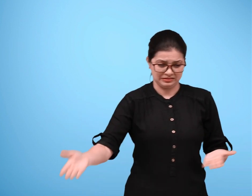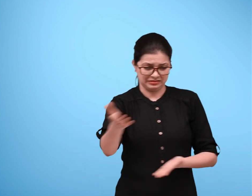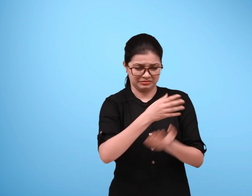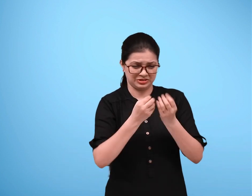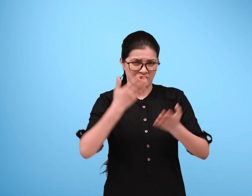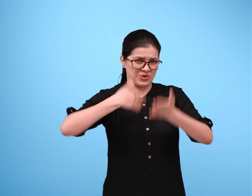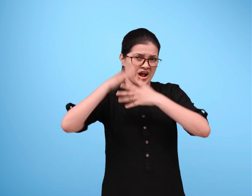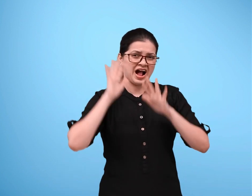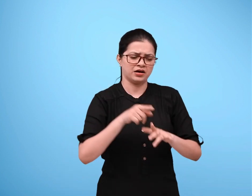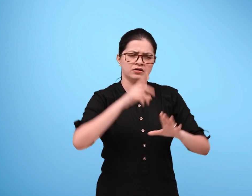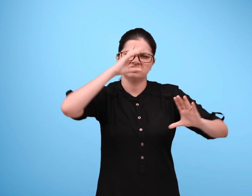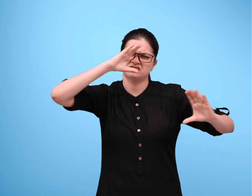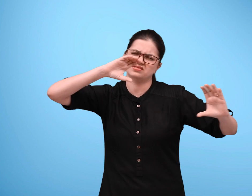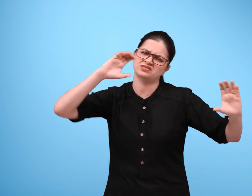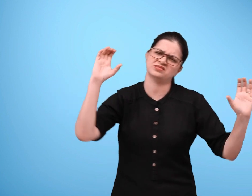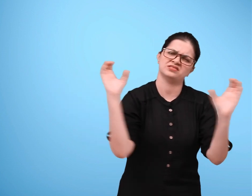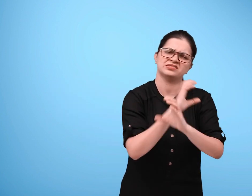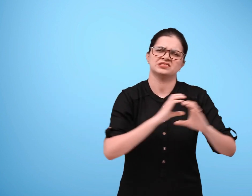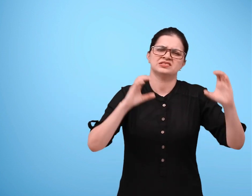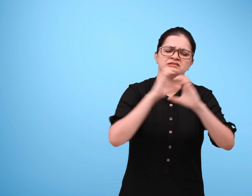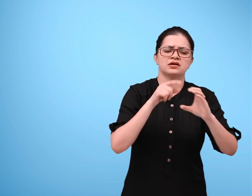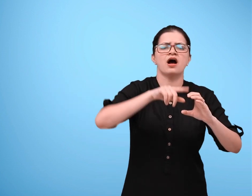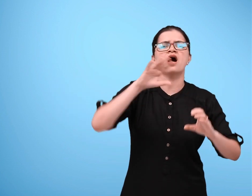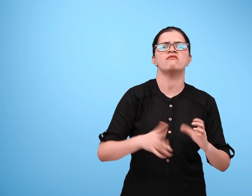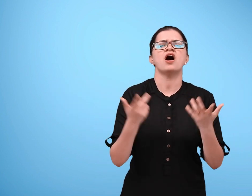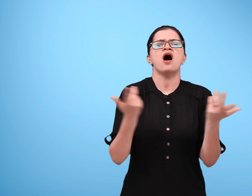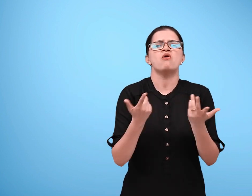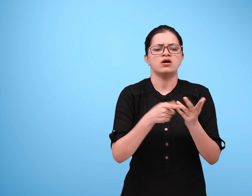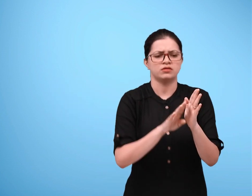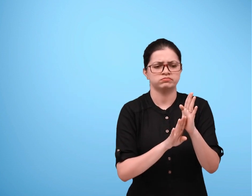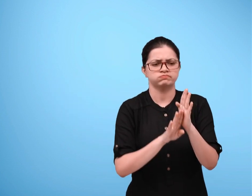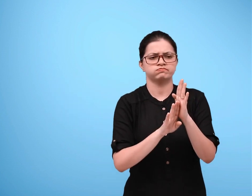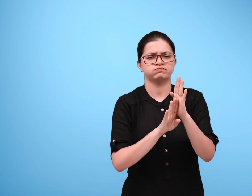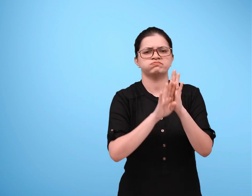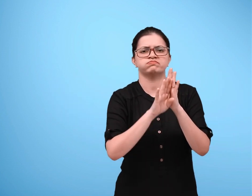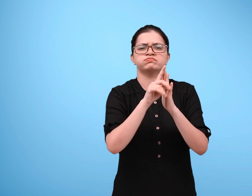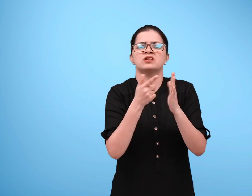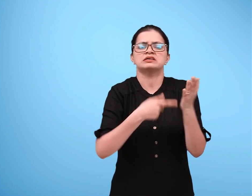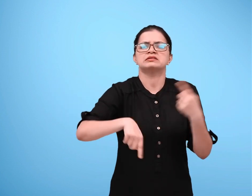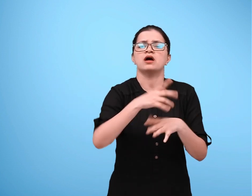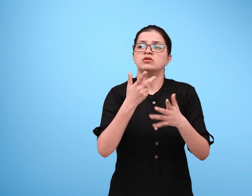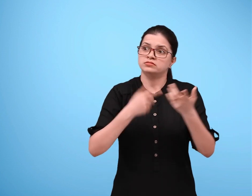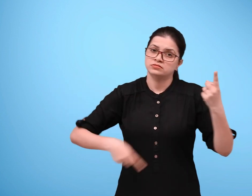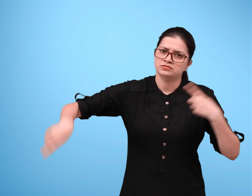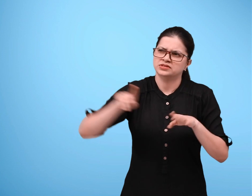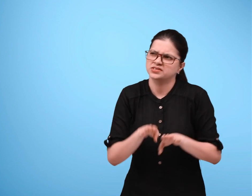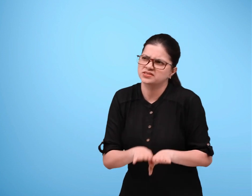This caused confusion and a need to develop a uniform system of measurement arose.